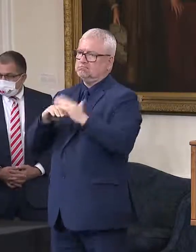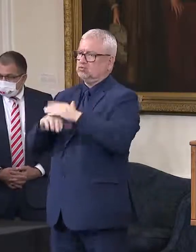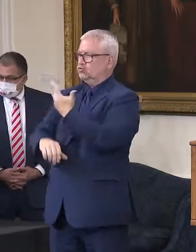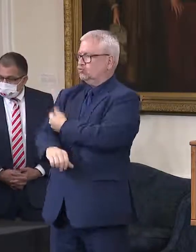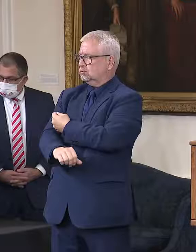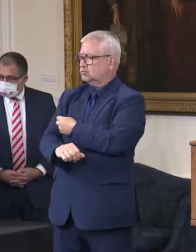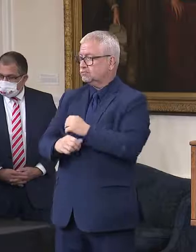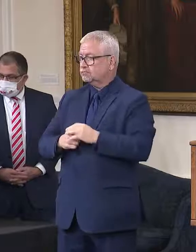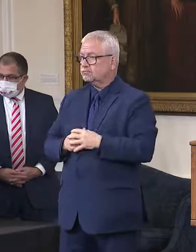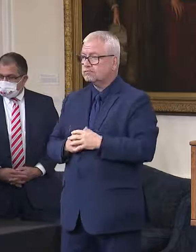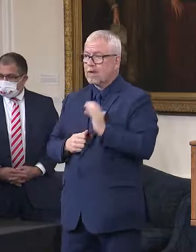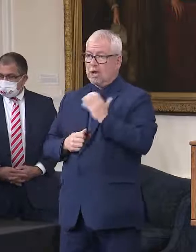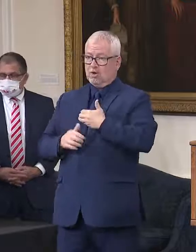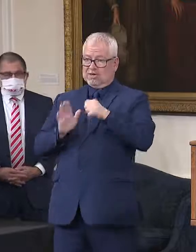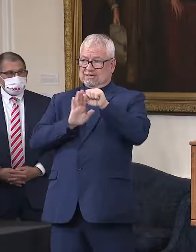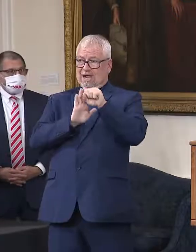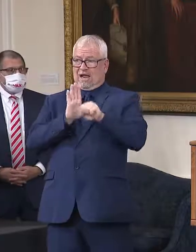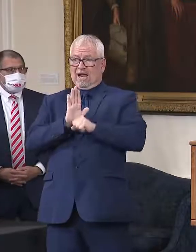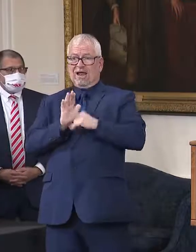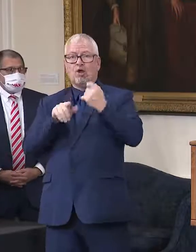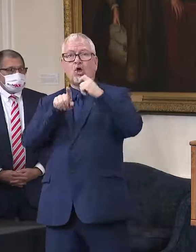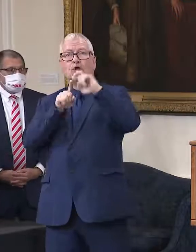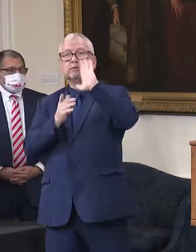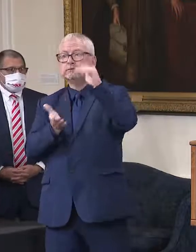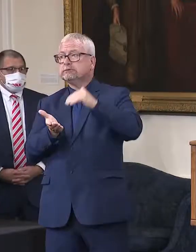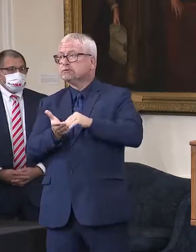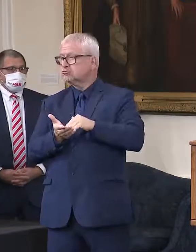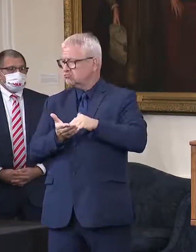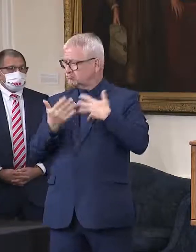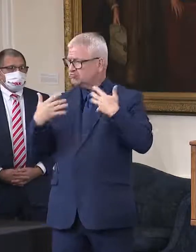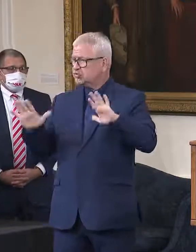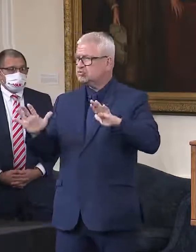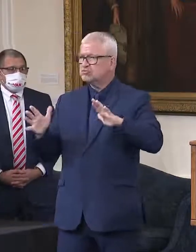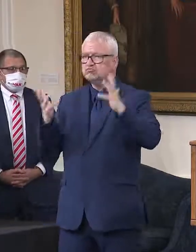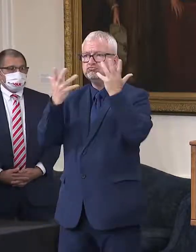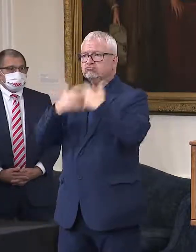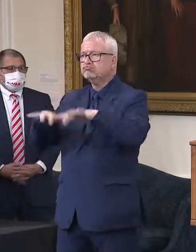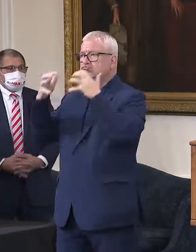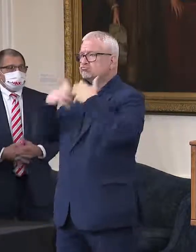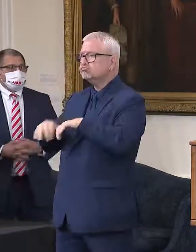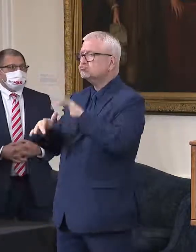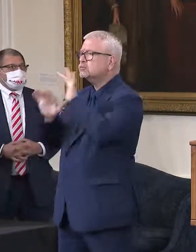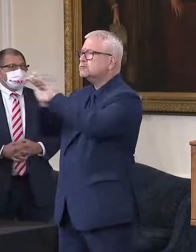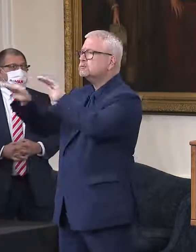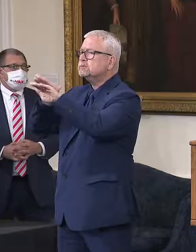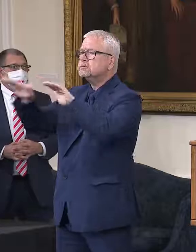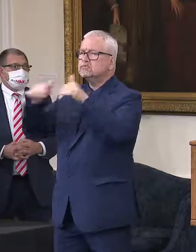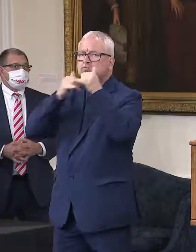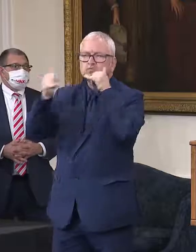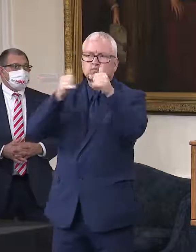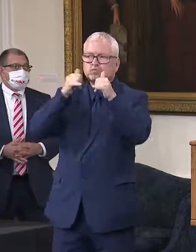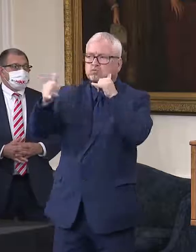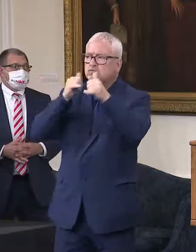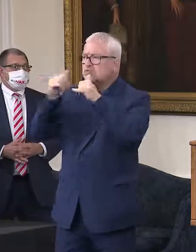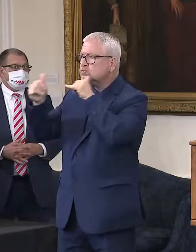contact all eligible Marylanders and has already scheduled more than 100,000 additional appointments for booster